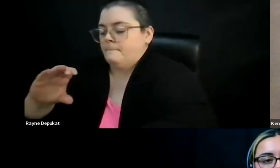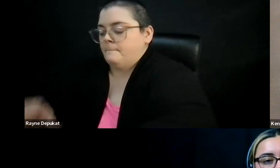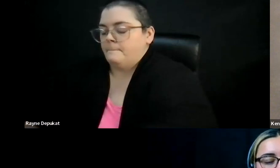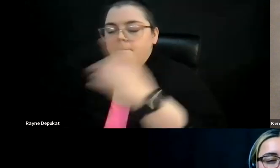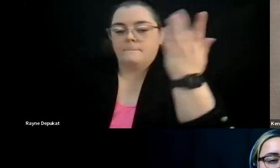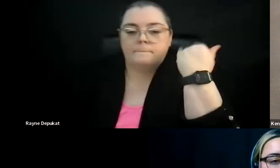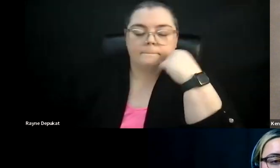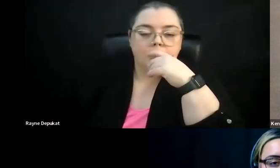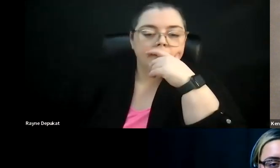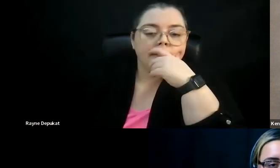Let's see.